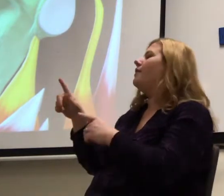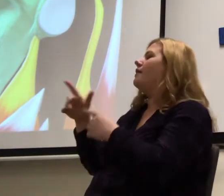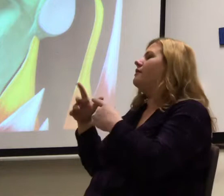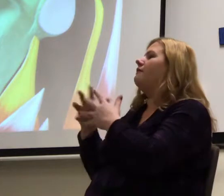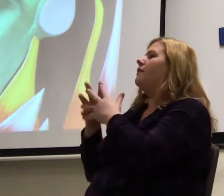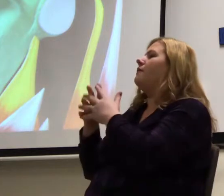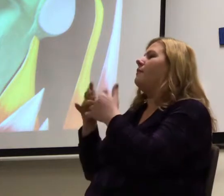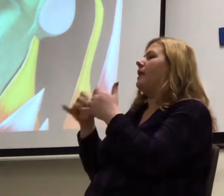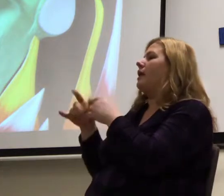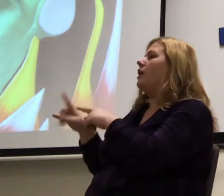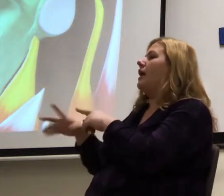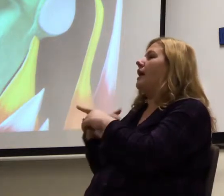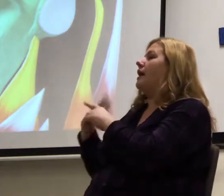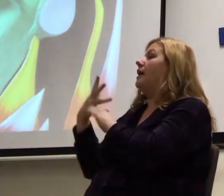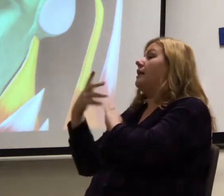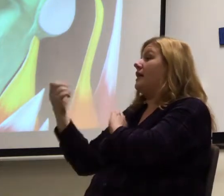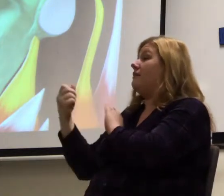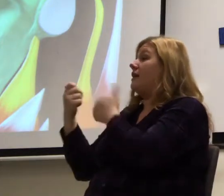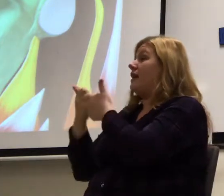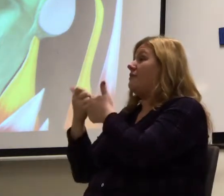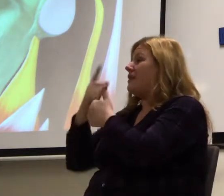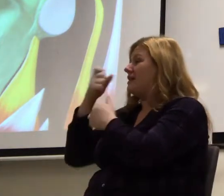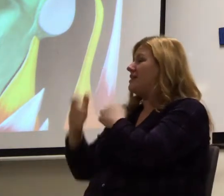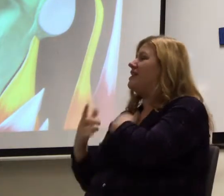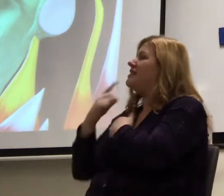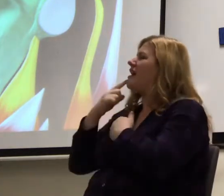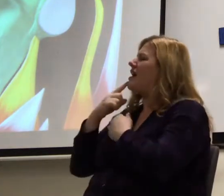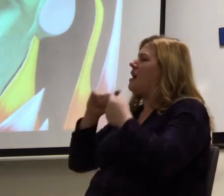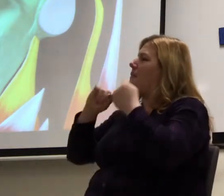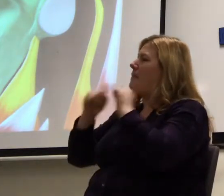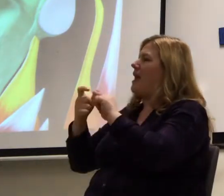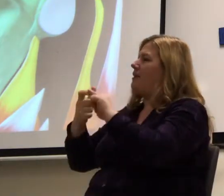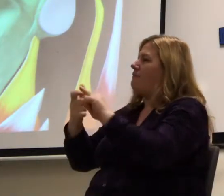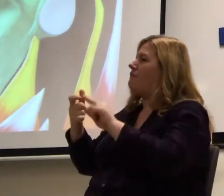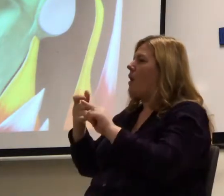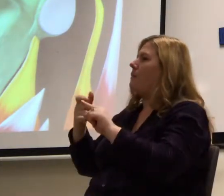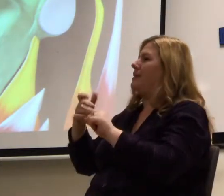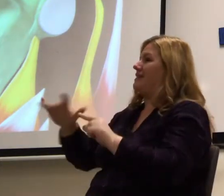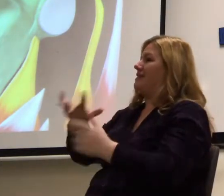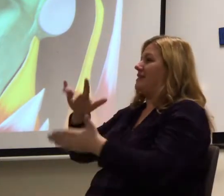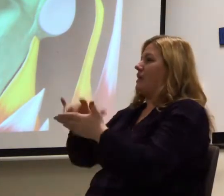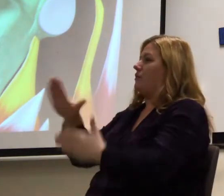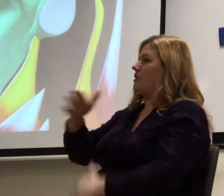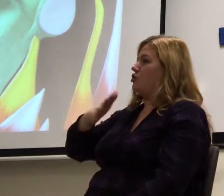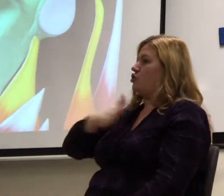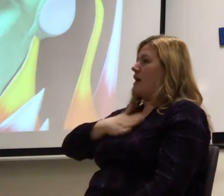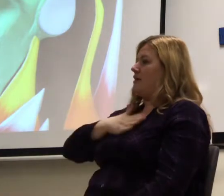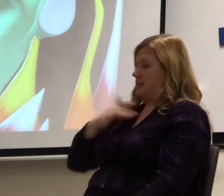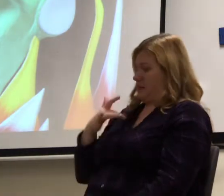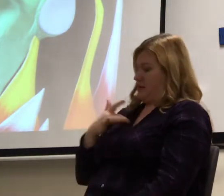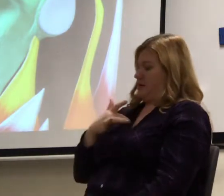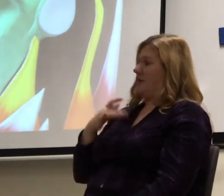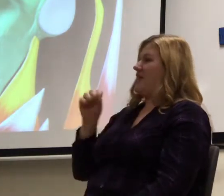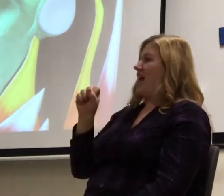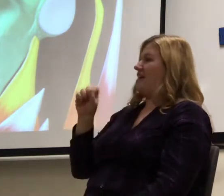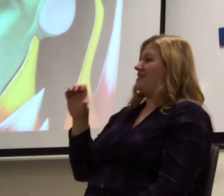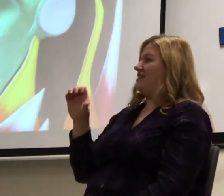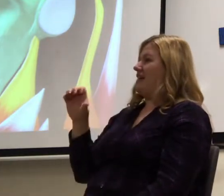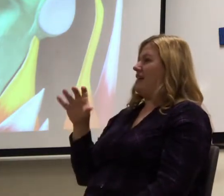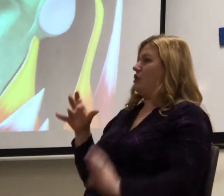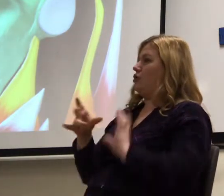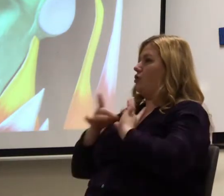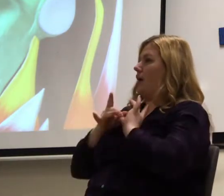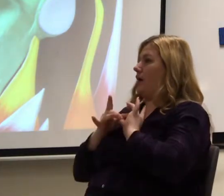had pain radiating from the center of his chest. I was like, oh, he damaged the SC joint. And turns out, yeah, they said